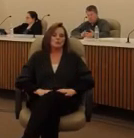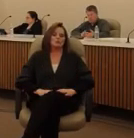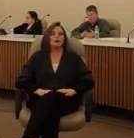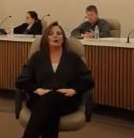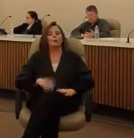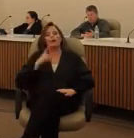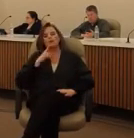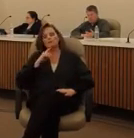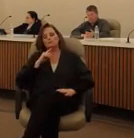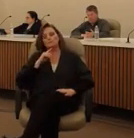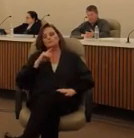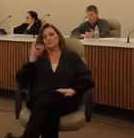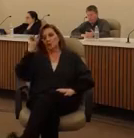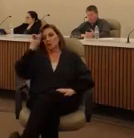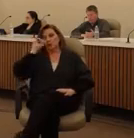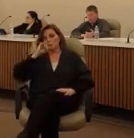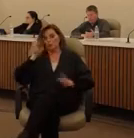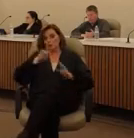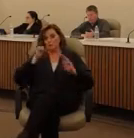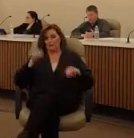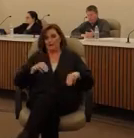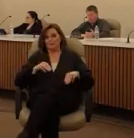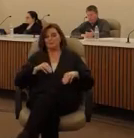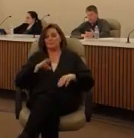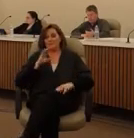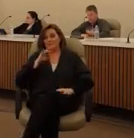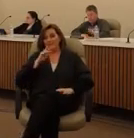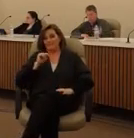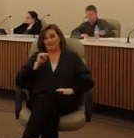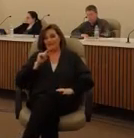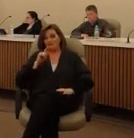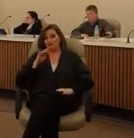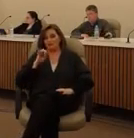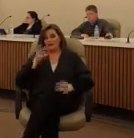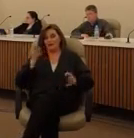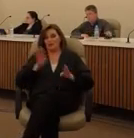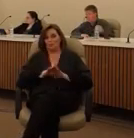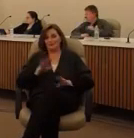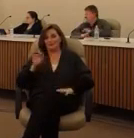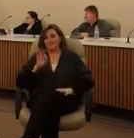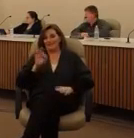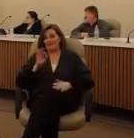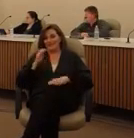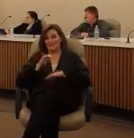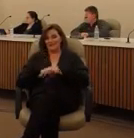Google Maps anyways, closes at 9 p.m. Interesting.